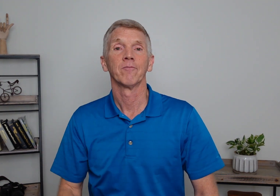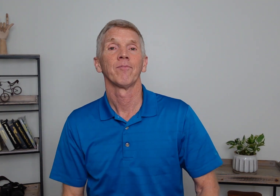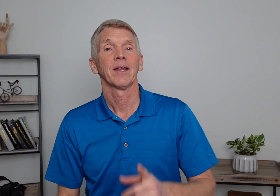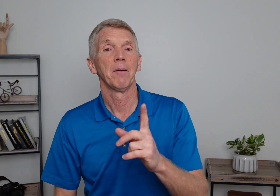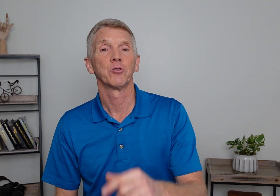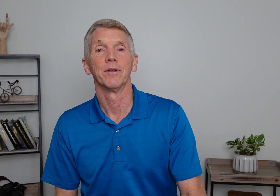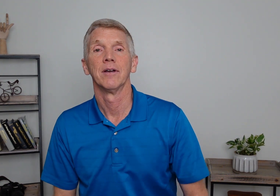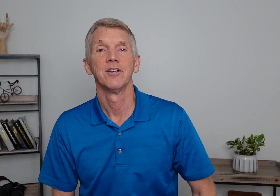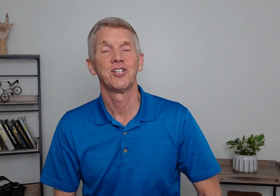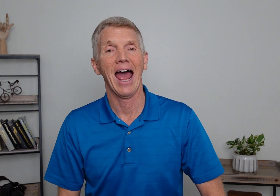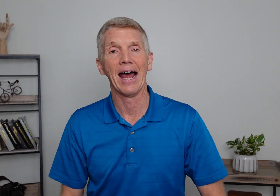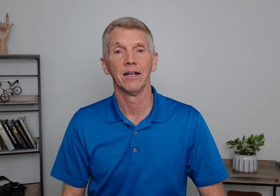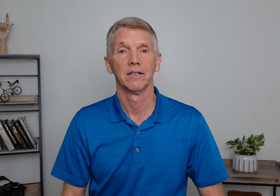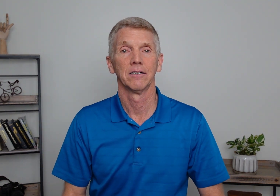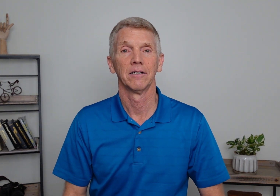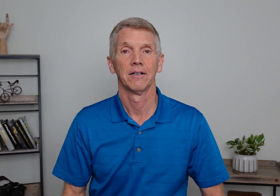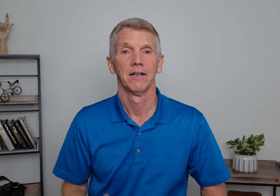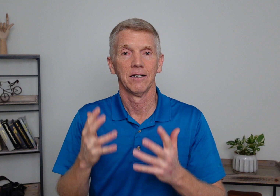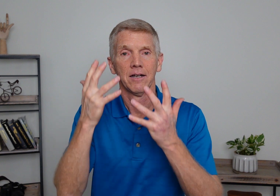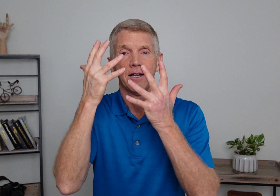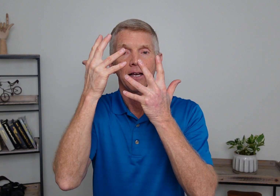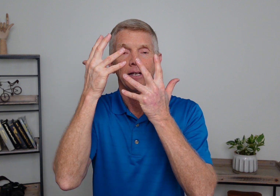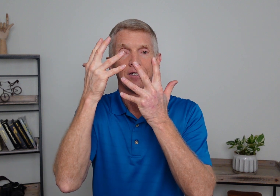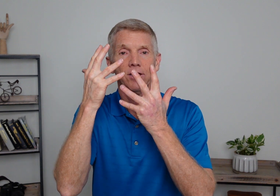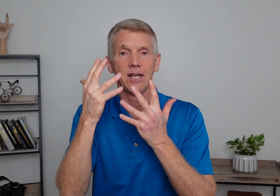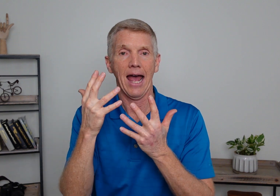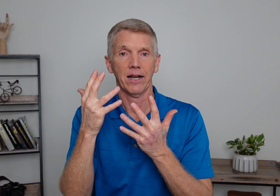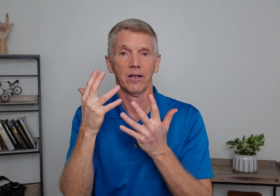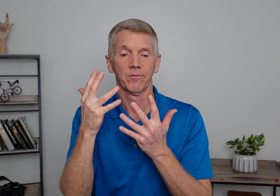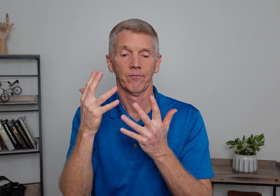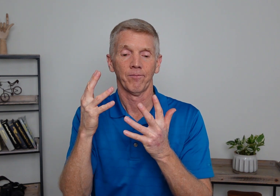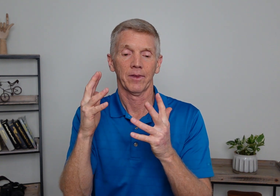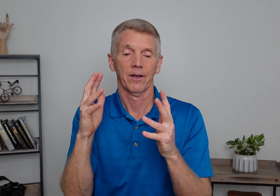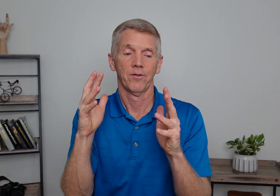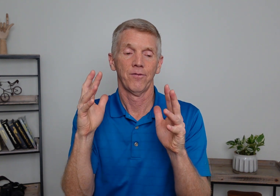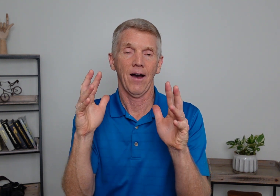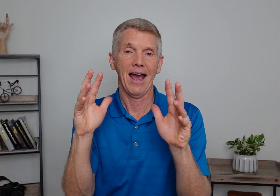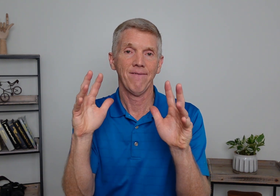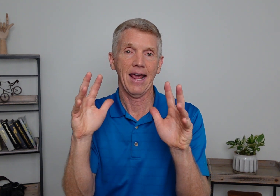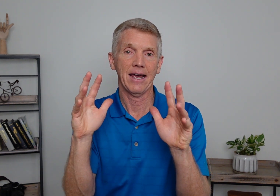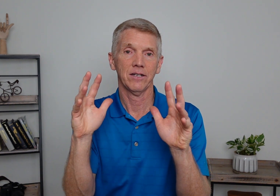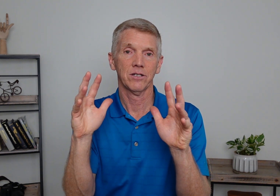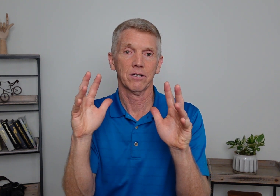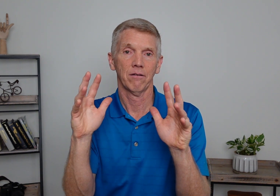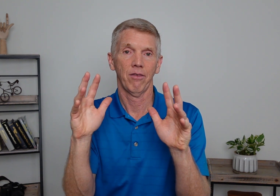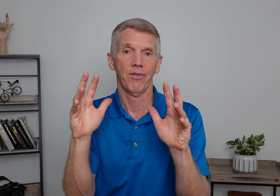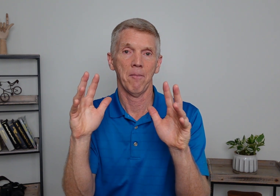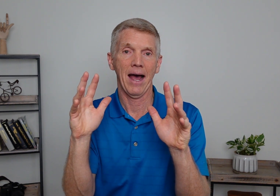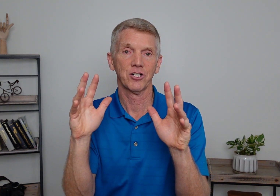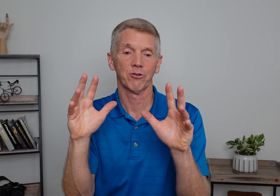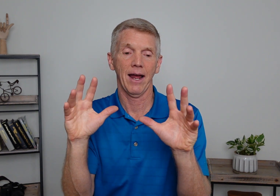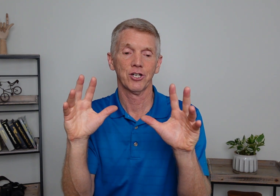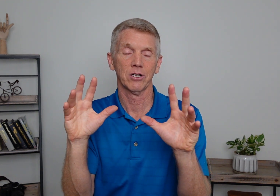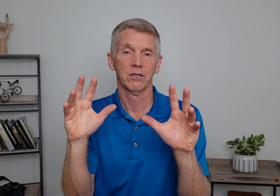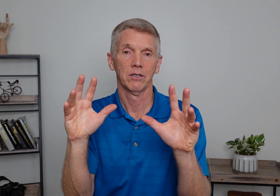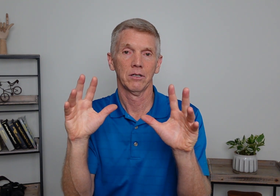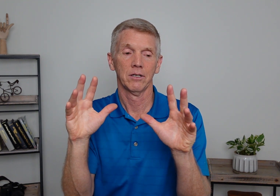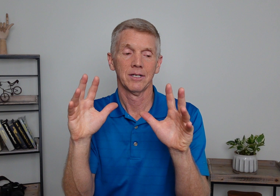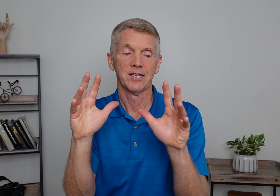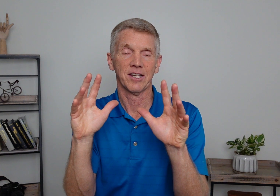How about this one? Sad, sad. 5 hands, thumb outstretched,